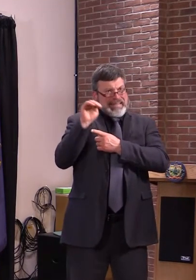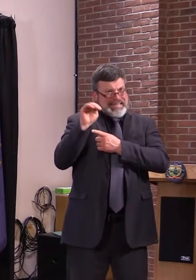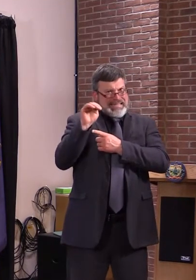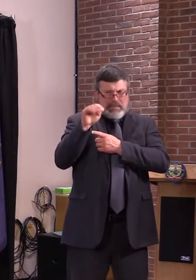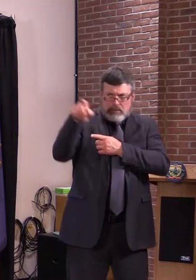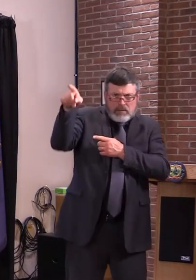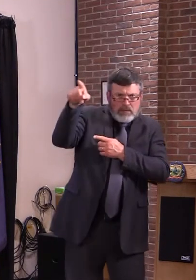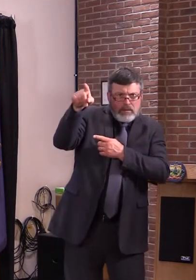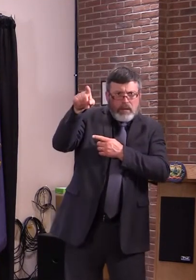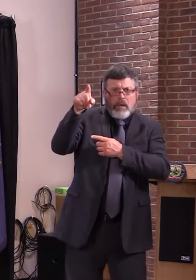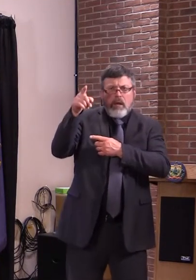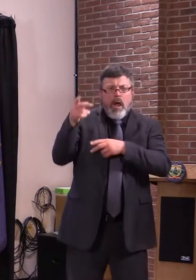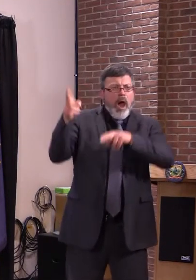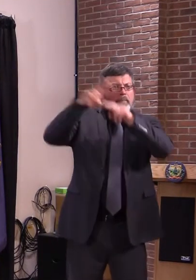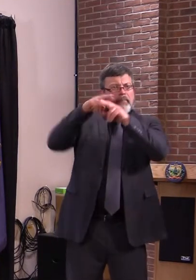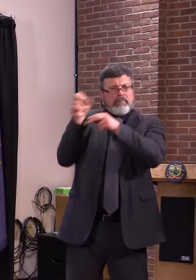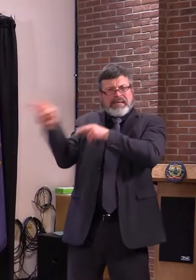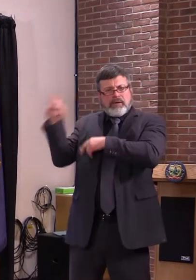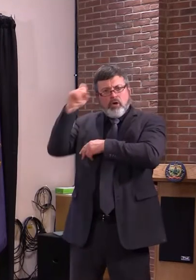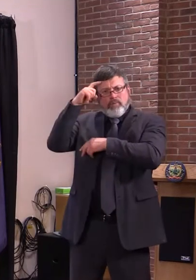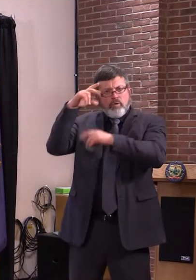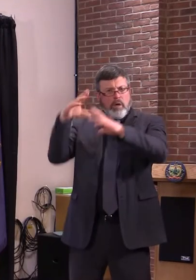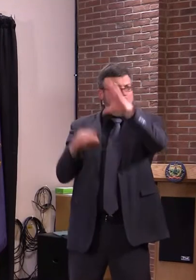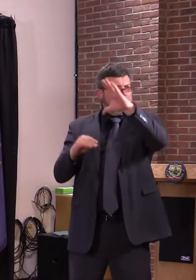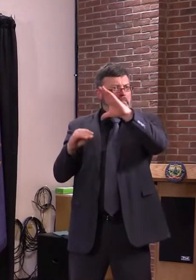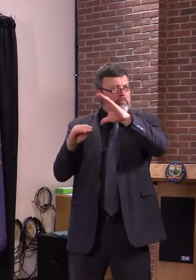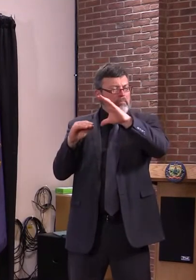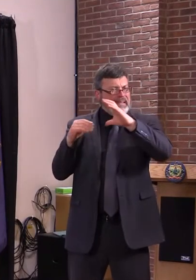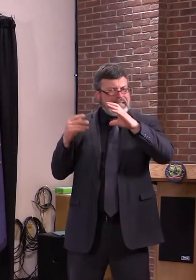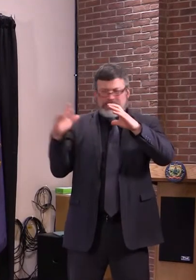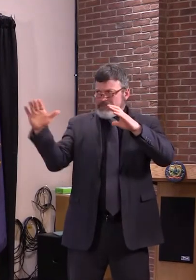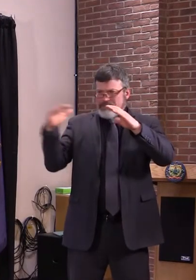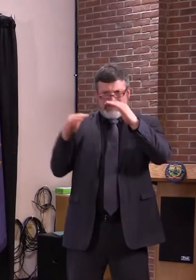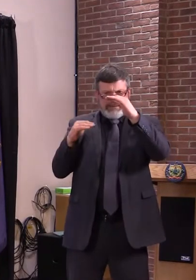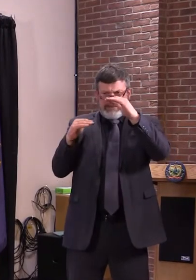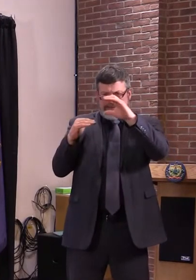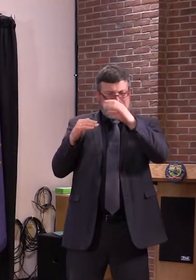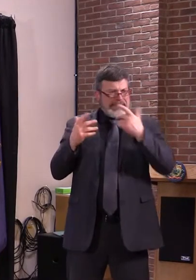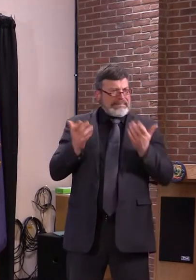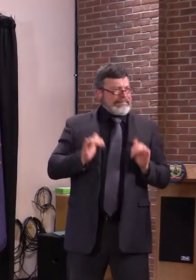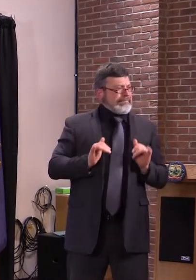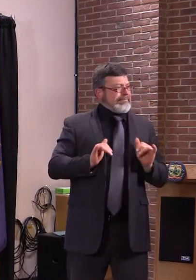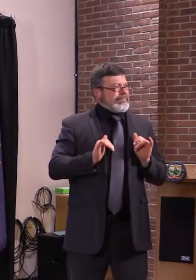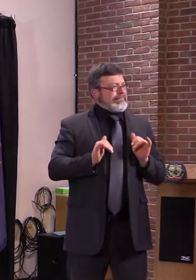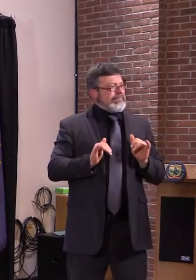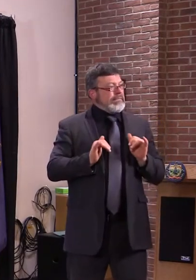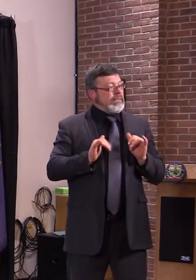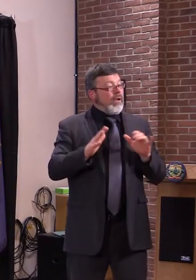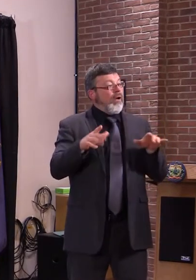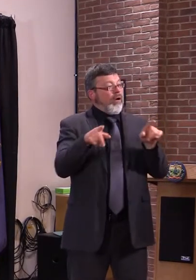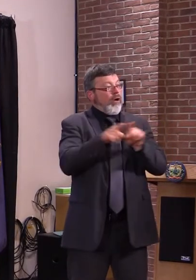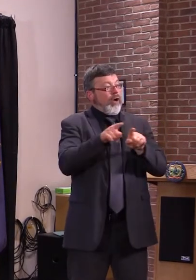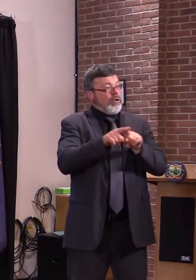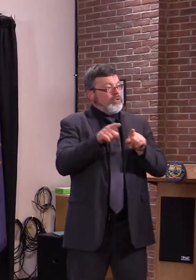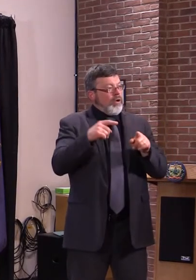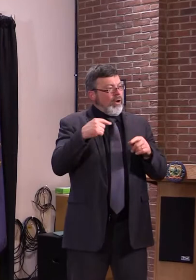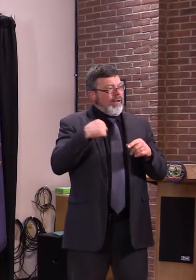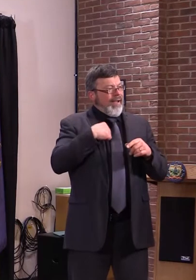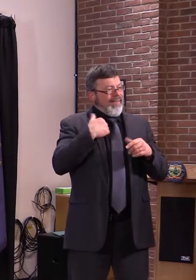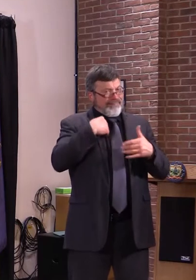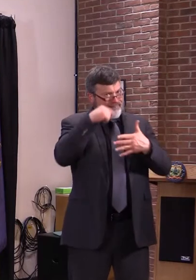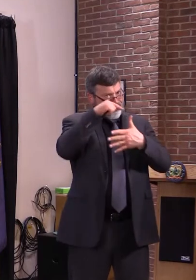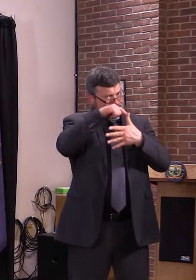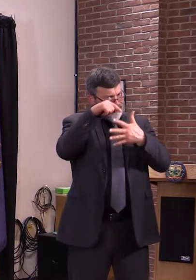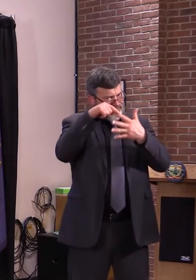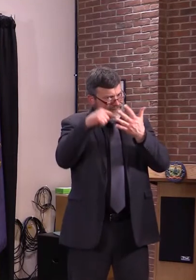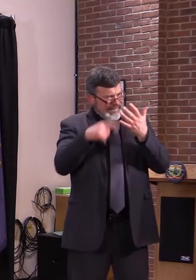Further, the legislature directs many of those ARPA funds outside of the five spending categories agreed upon by